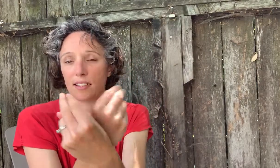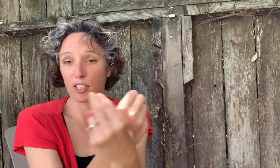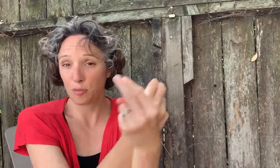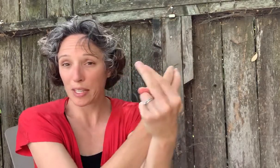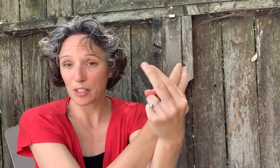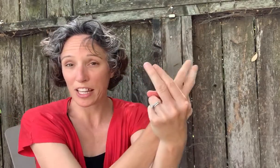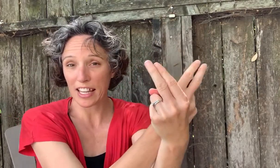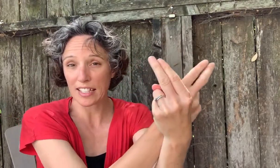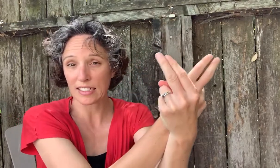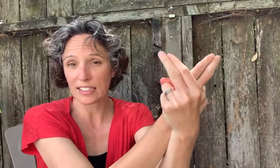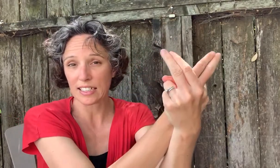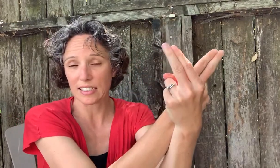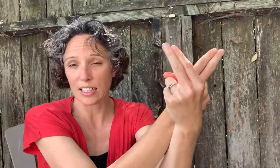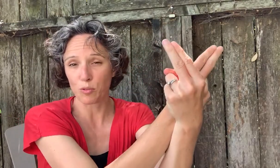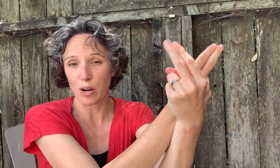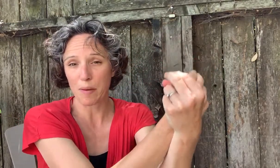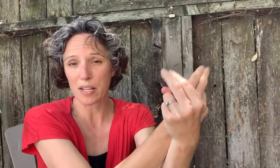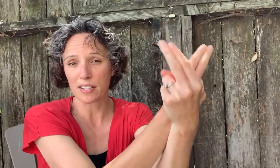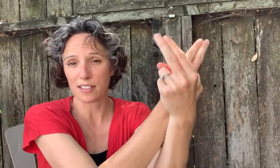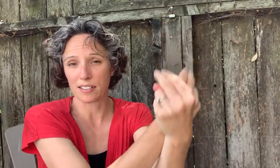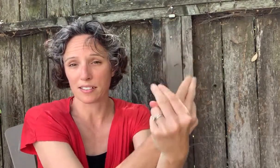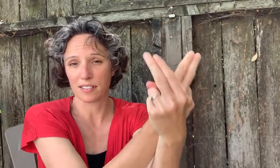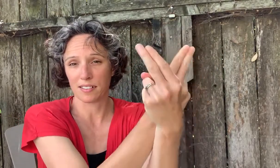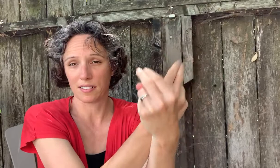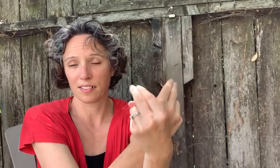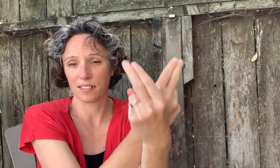You make your hands say rabbit.